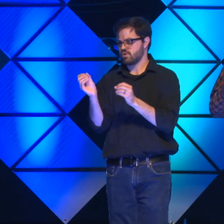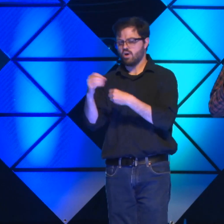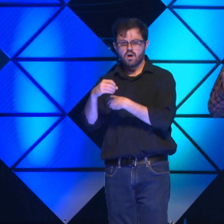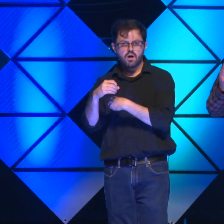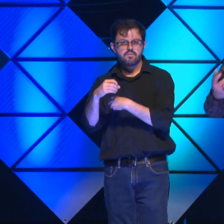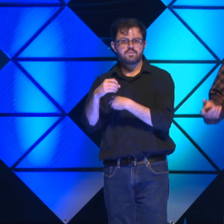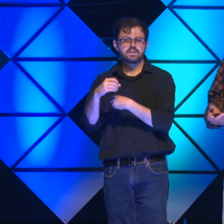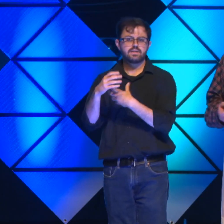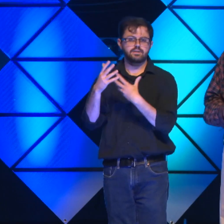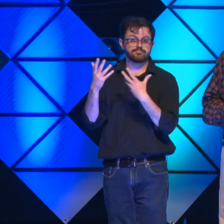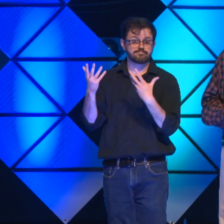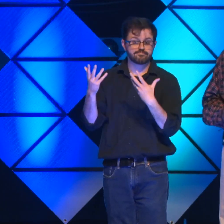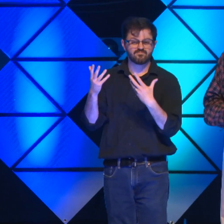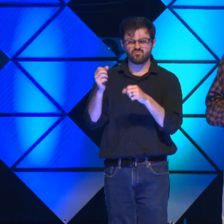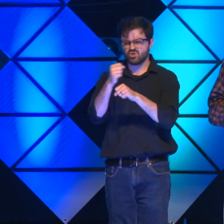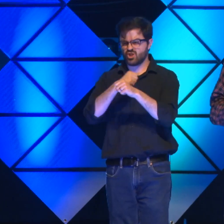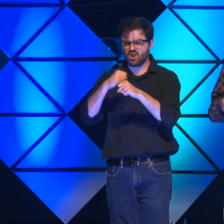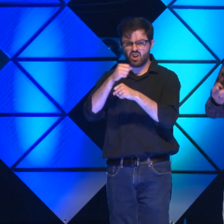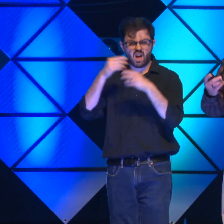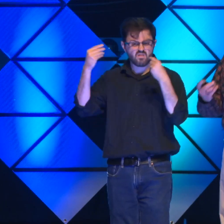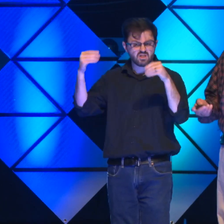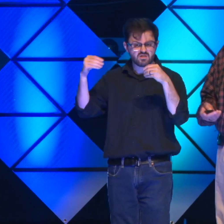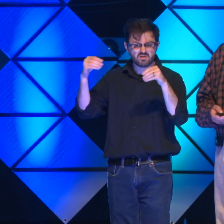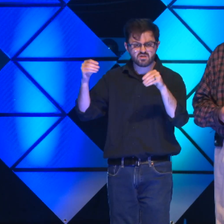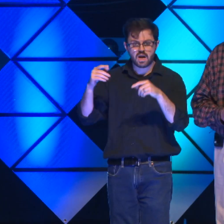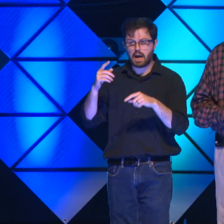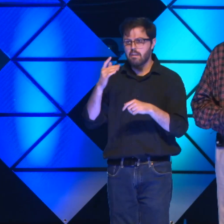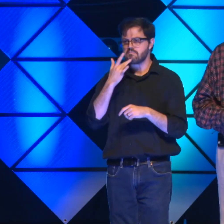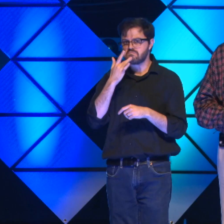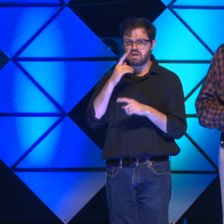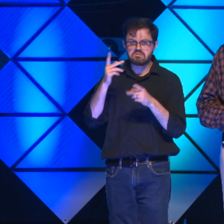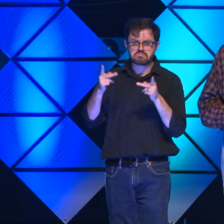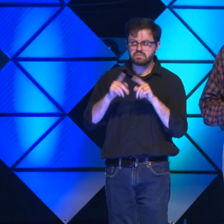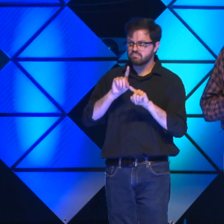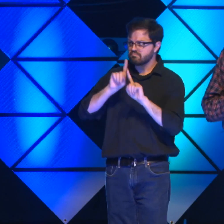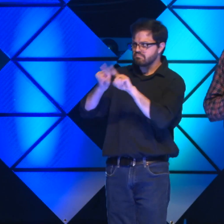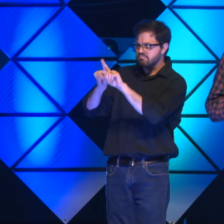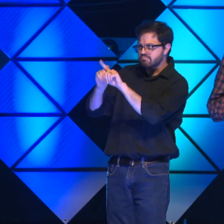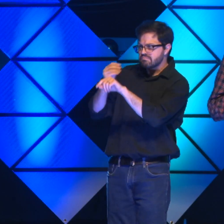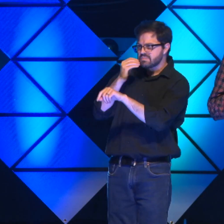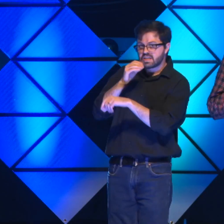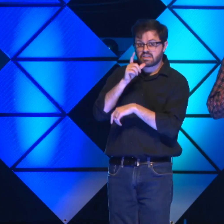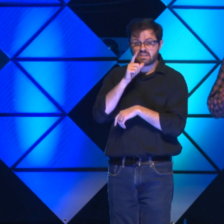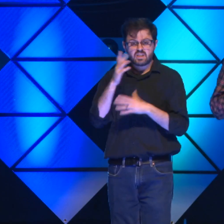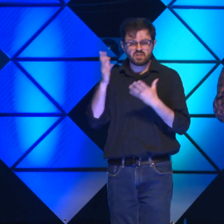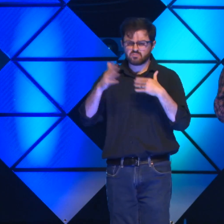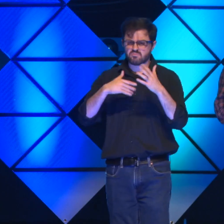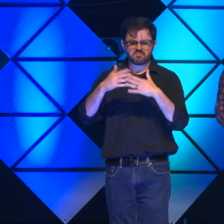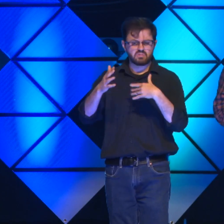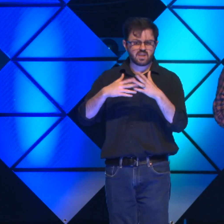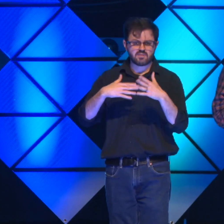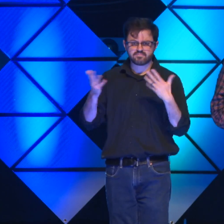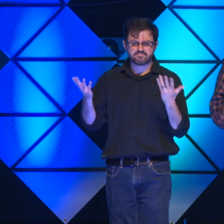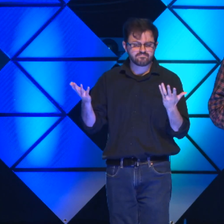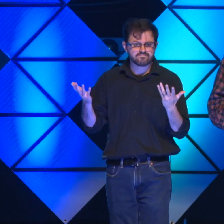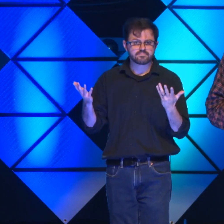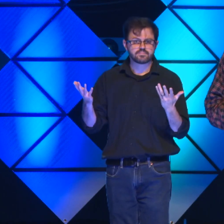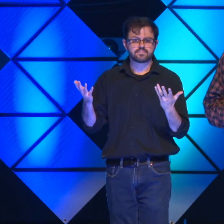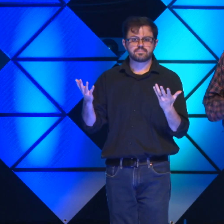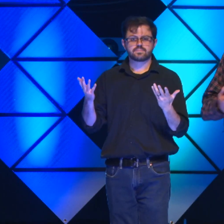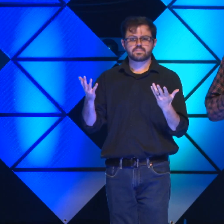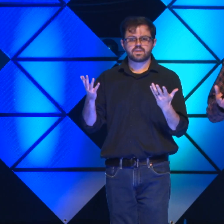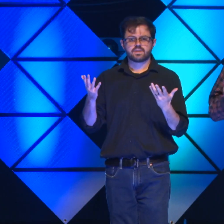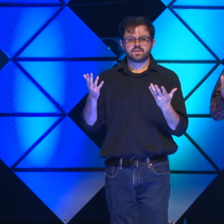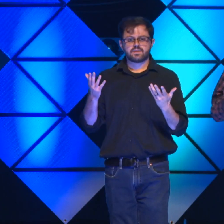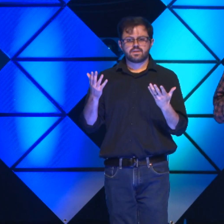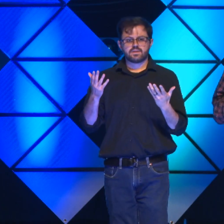be at your favorite coffee shop or your favorite lunch spot. Peacemaking by being present